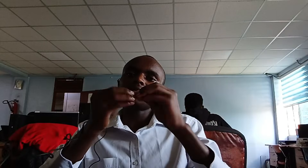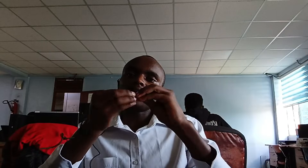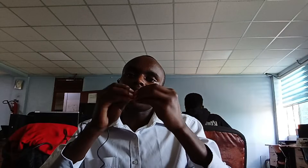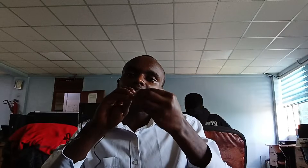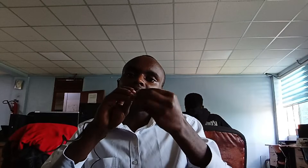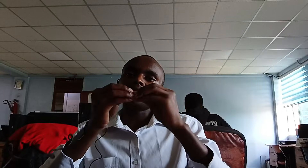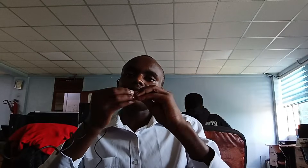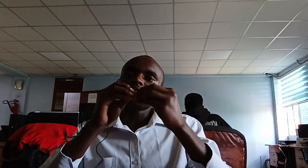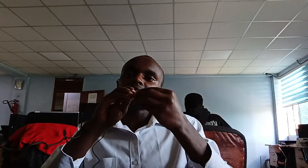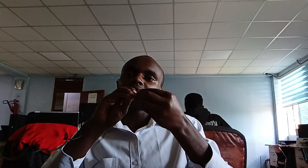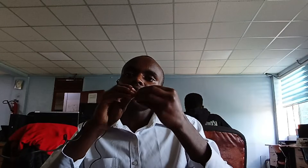they kiss.